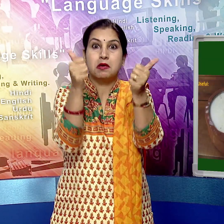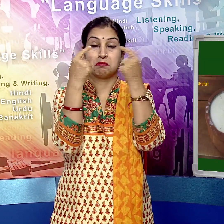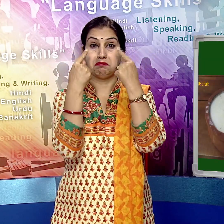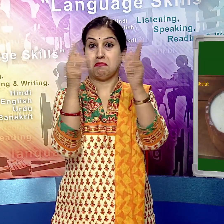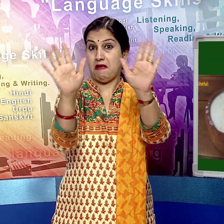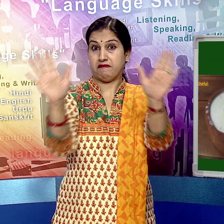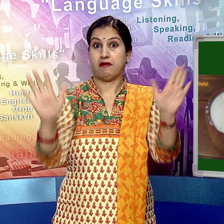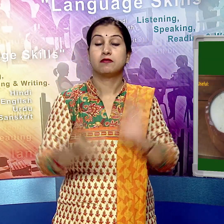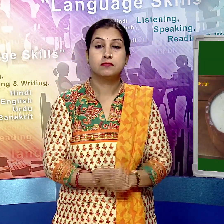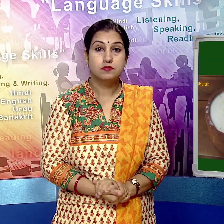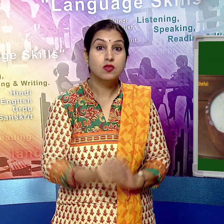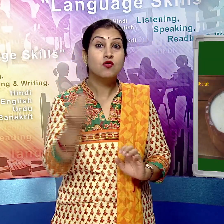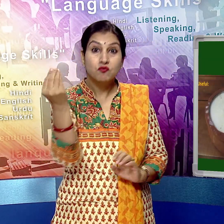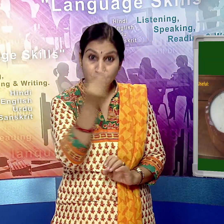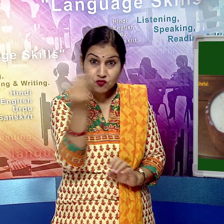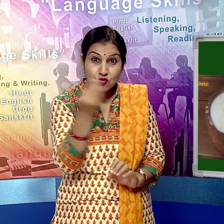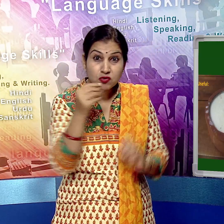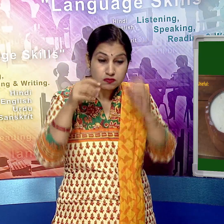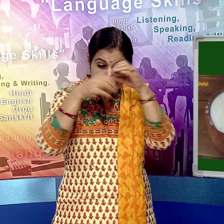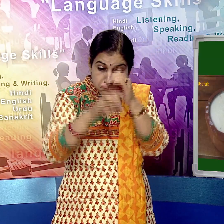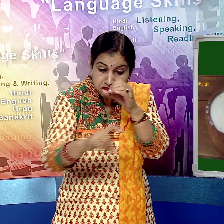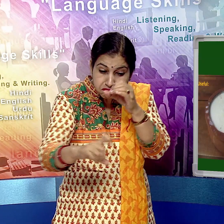Some microorganisms are useful.